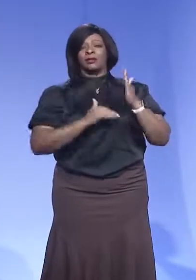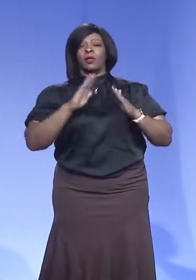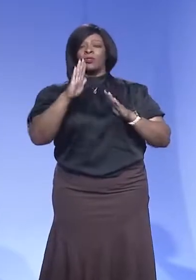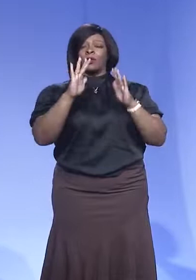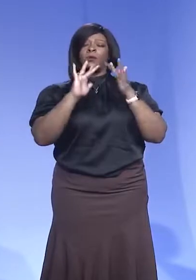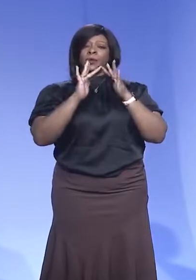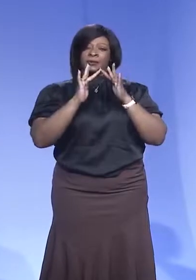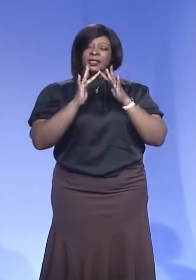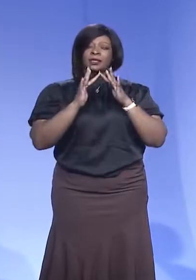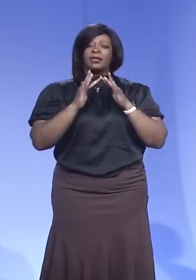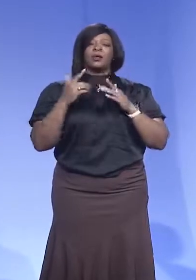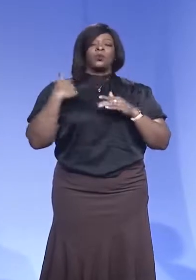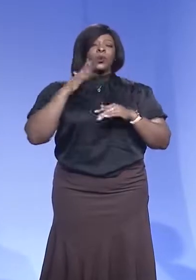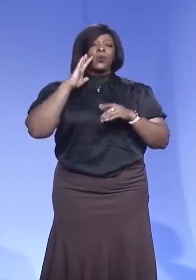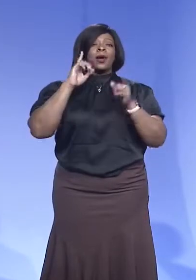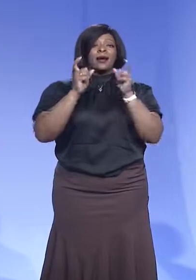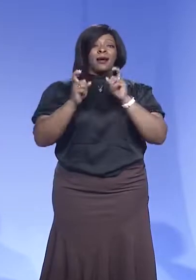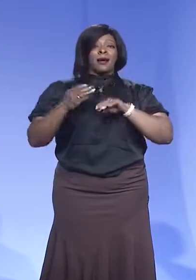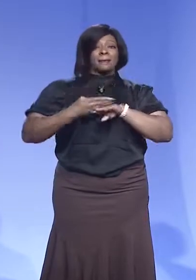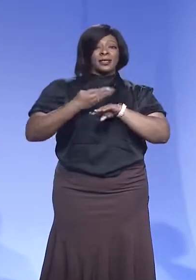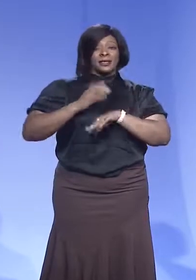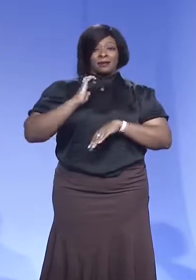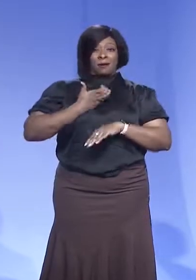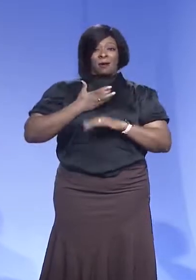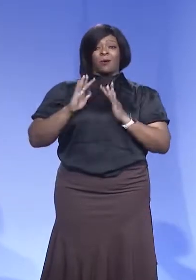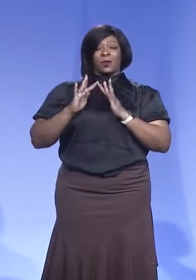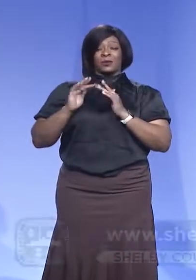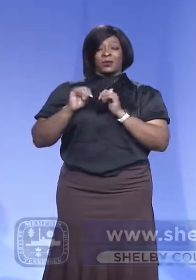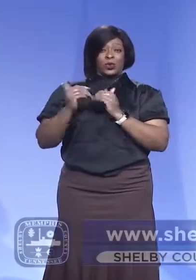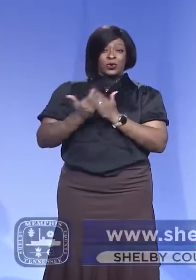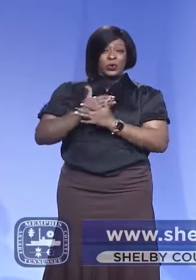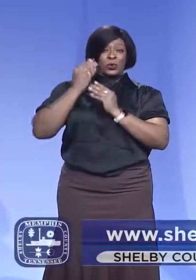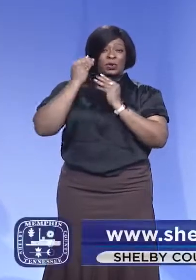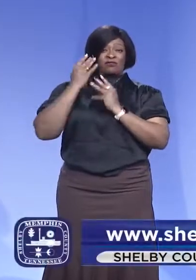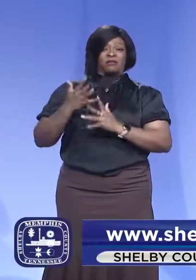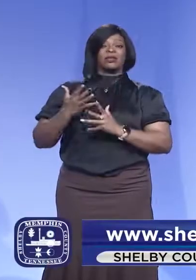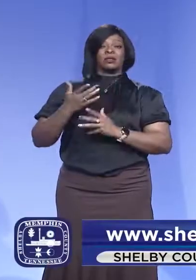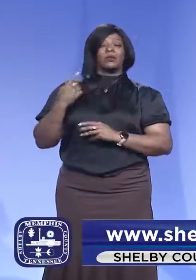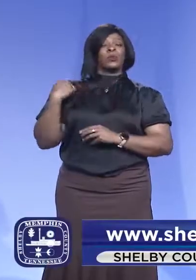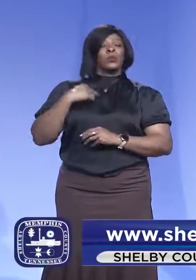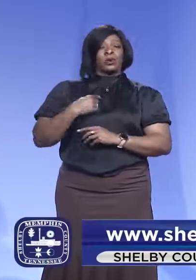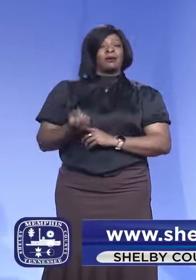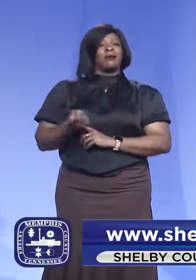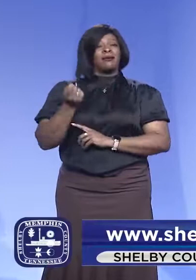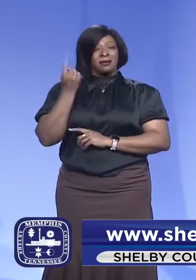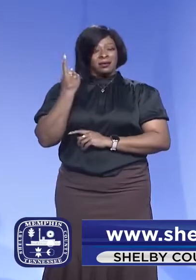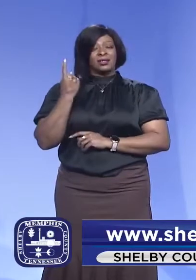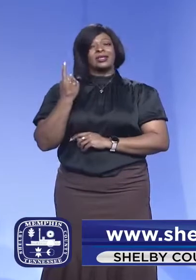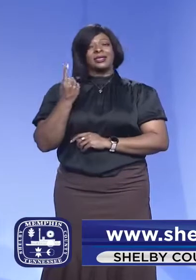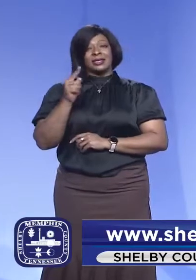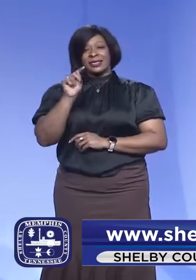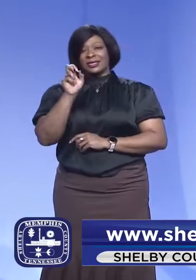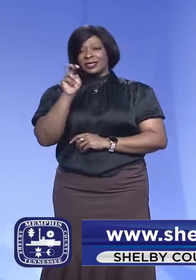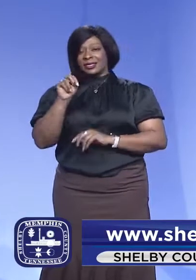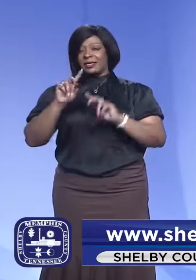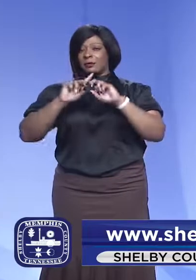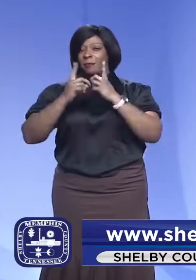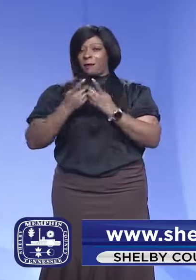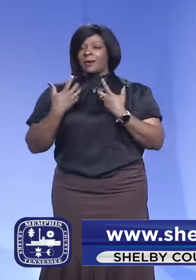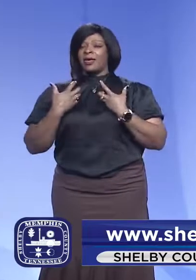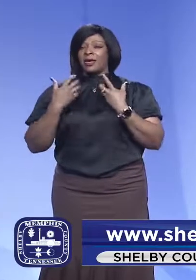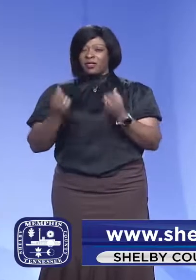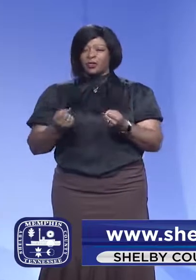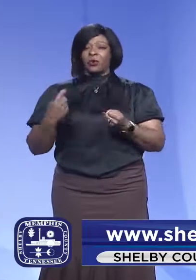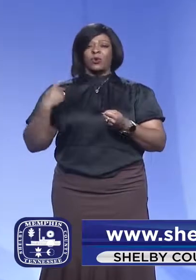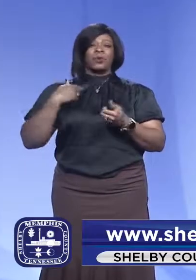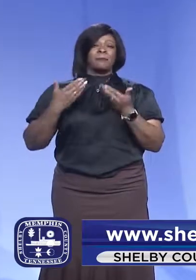website. We will be updating our website with new information because we understand that the Tennessee Department of Health will